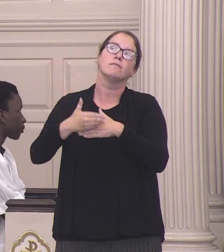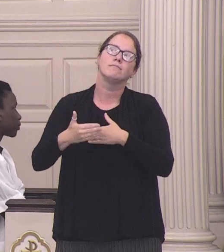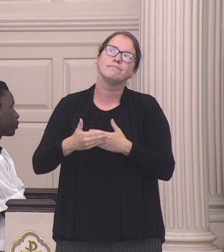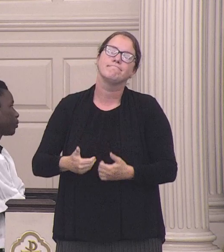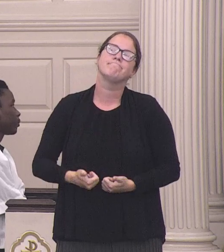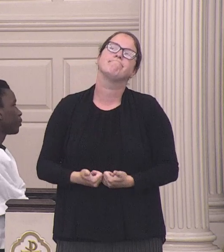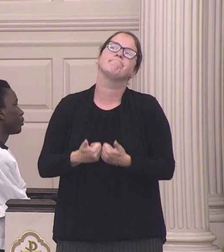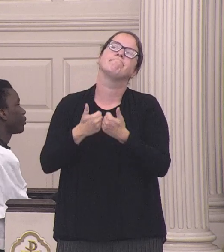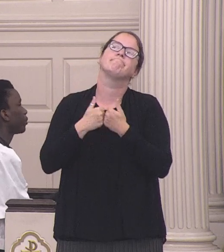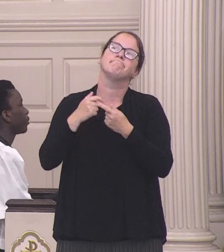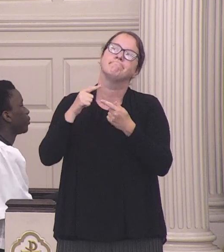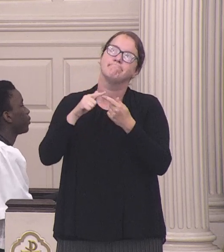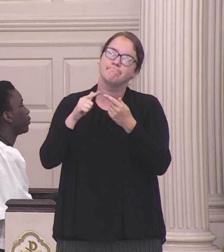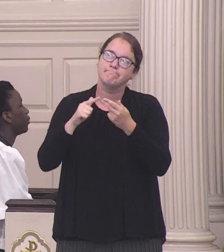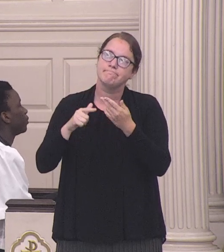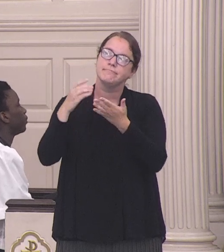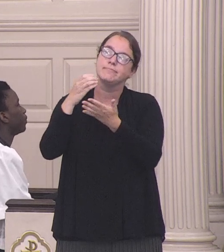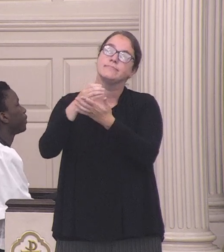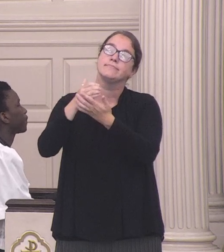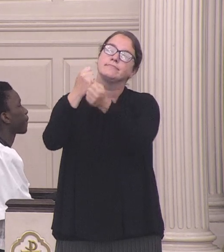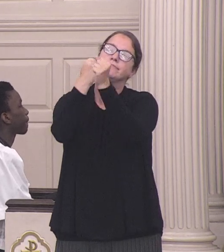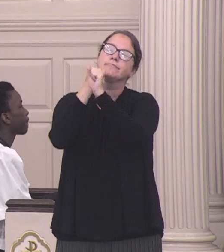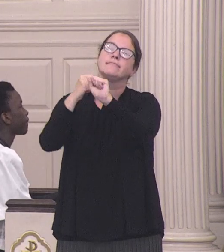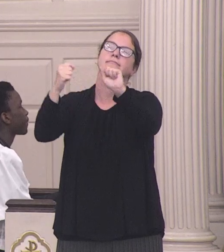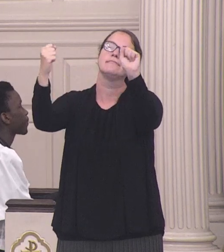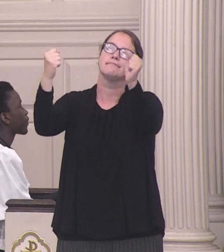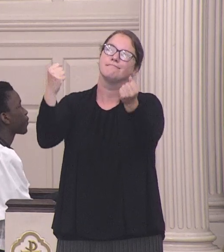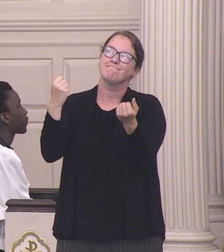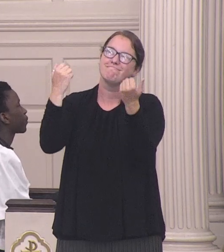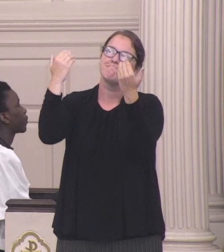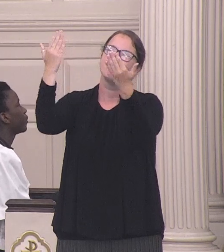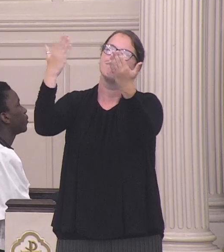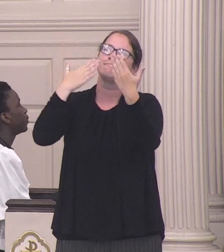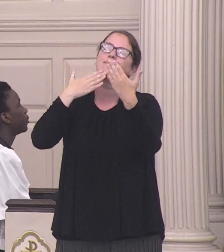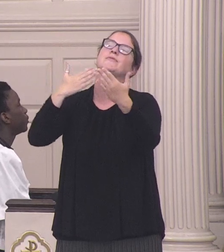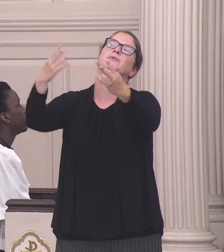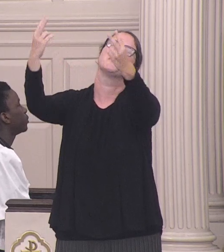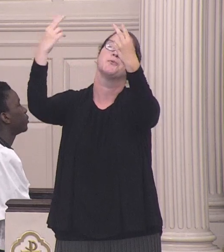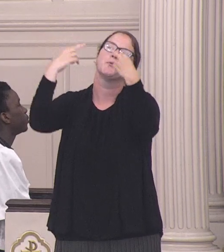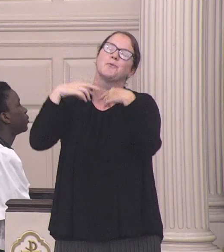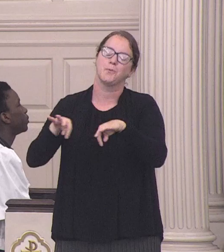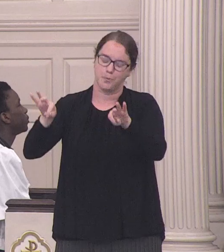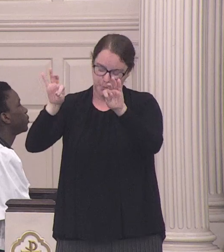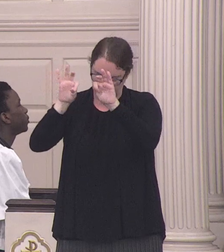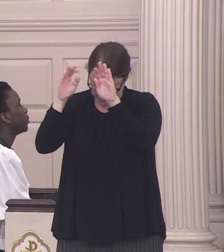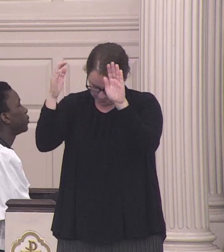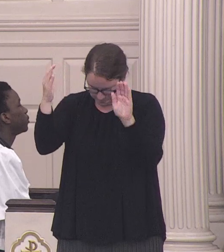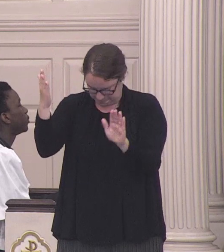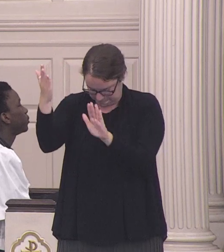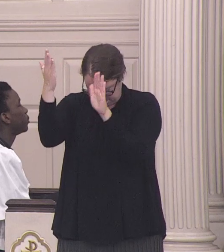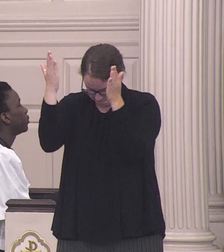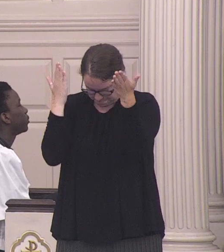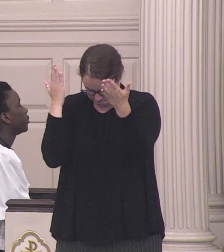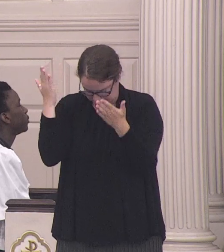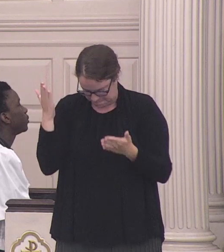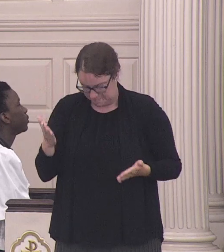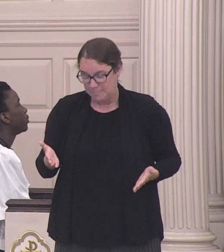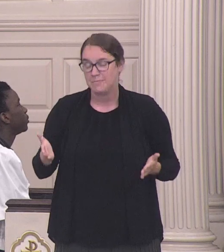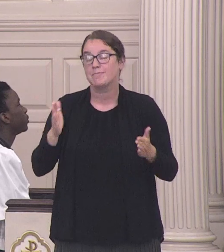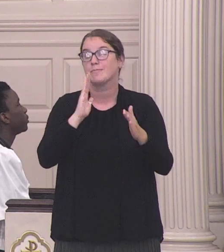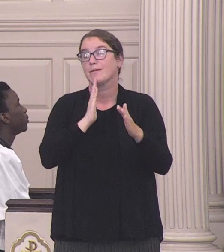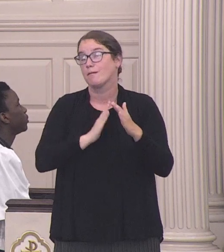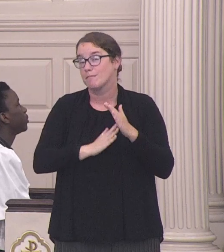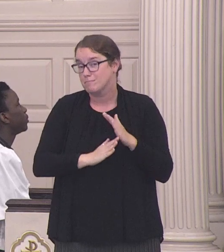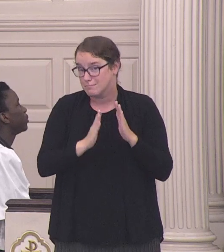salvation, giving thanks that have filled us worthy to be in your presence and minister to you. Humbly we